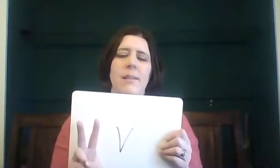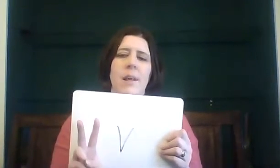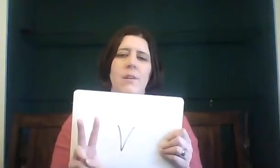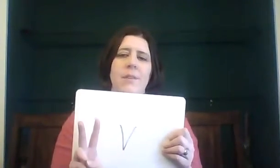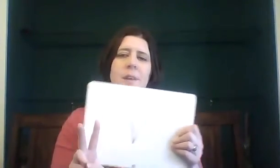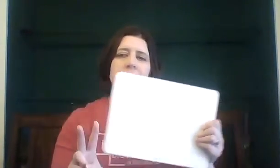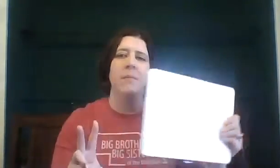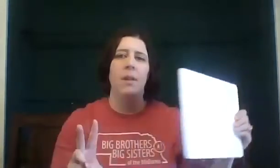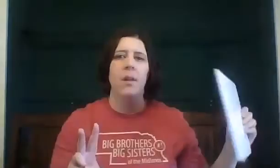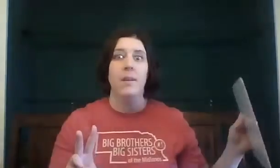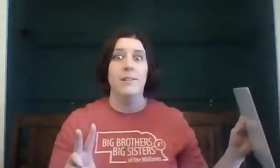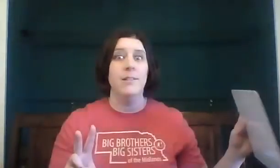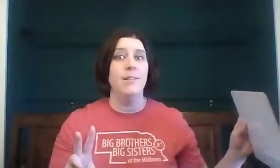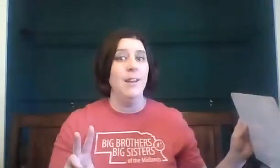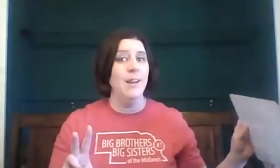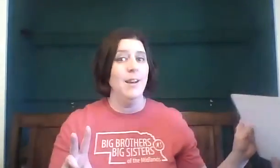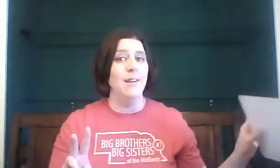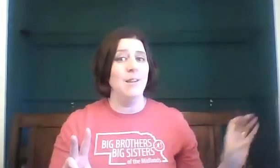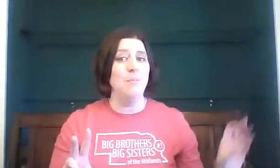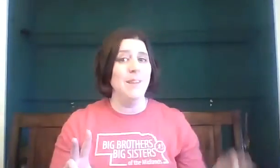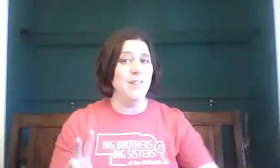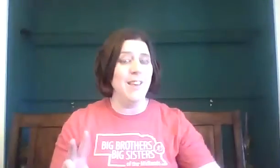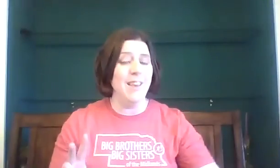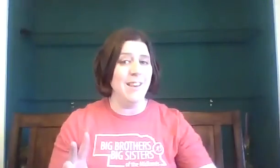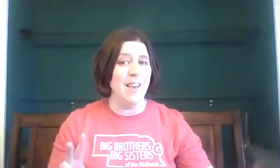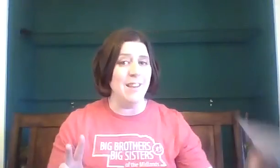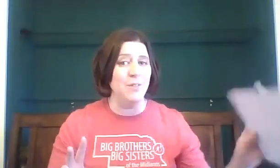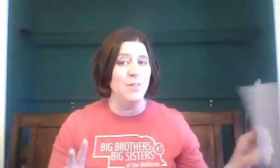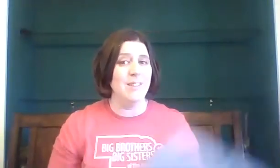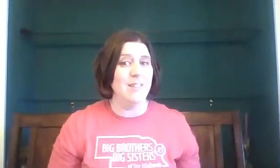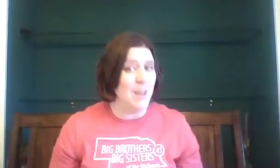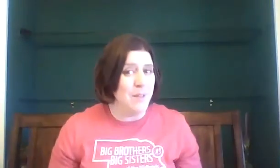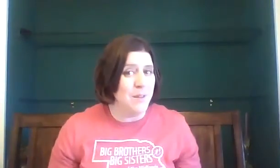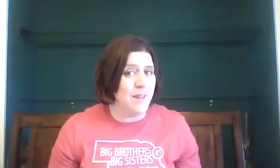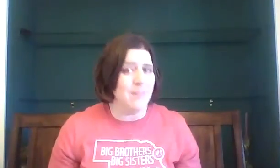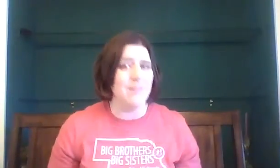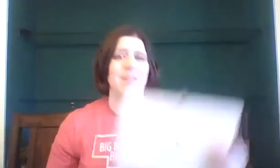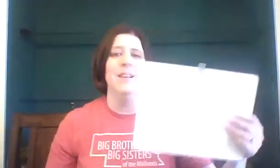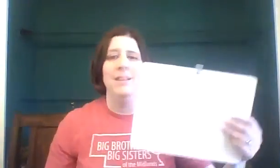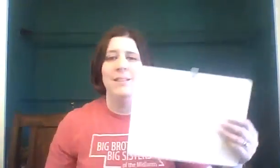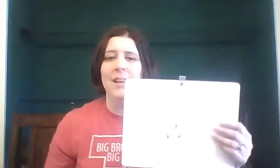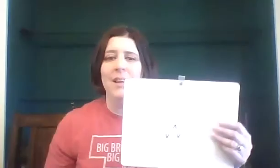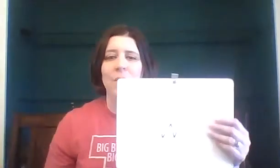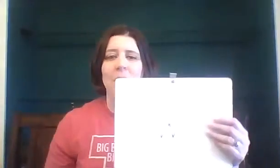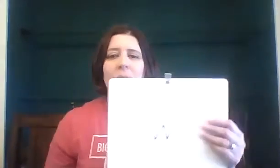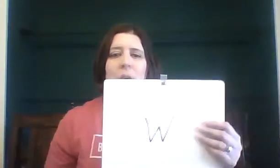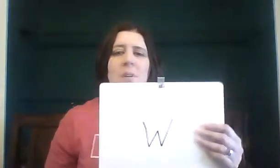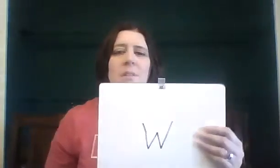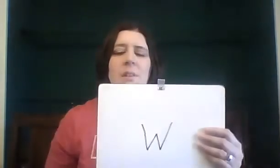letter V. So now I bet you can't guess what W is. So here's what our